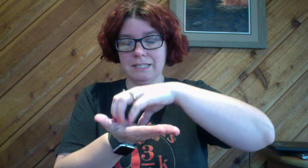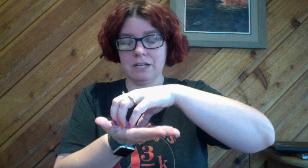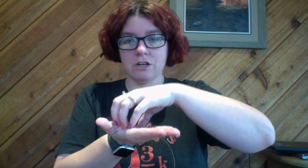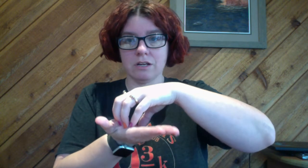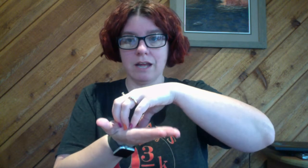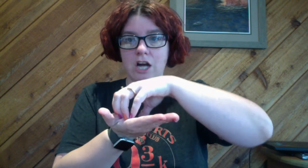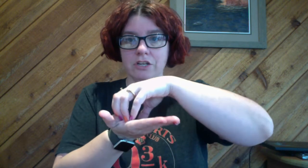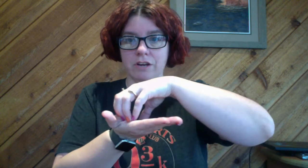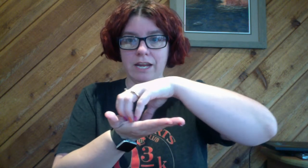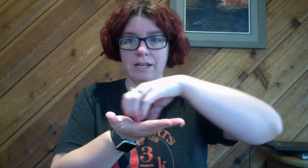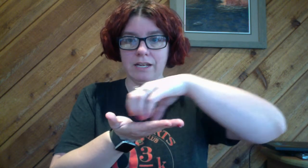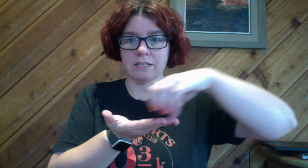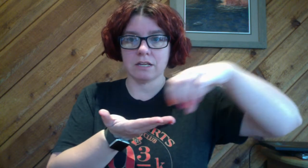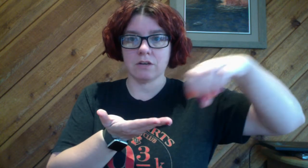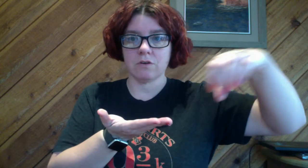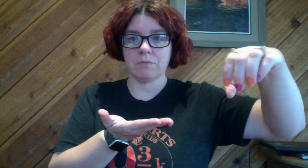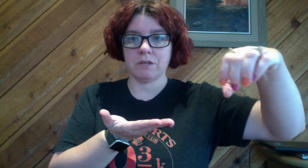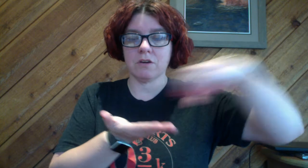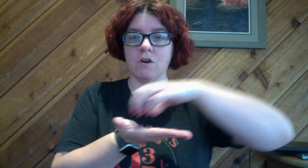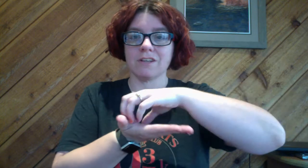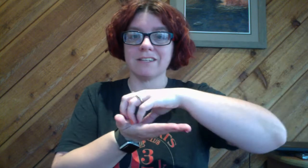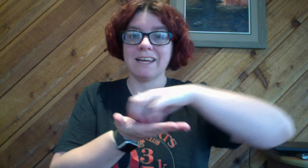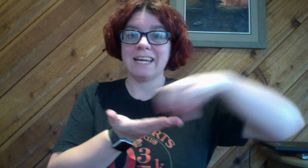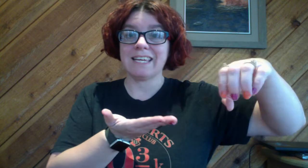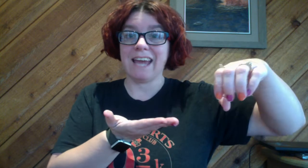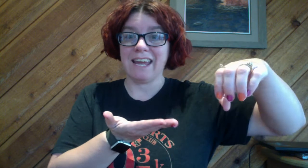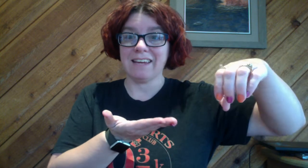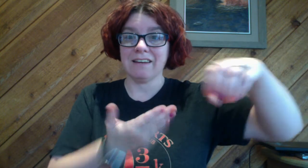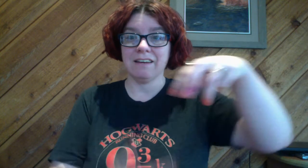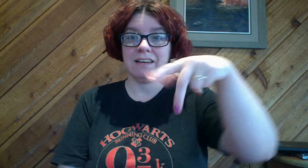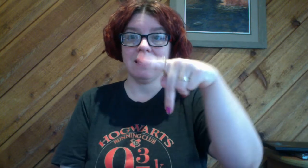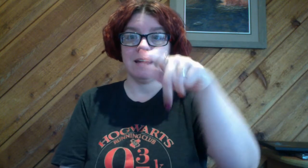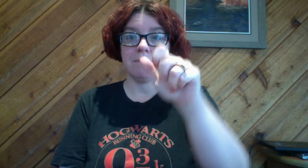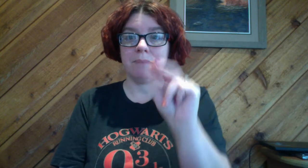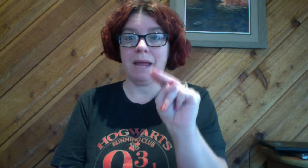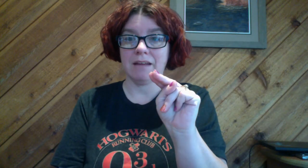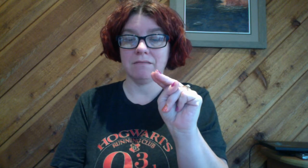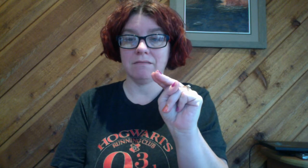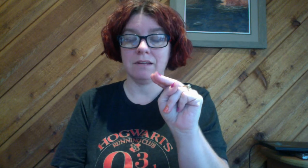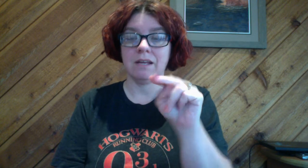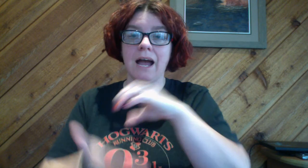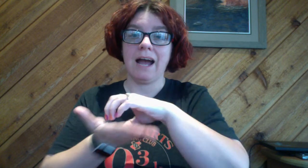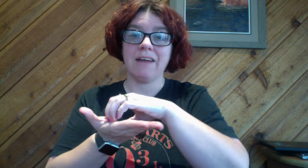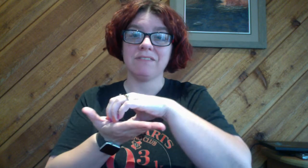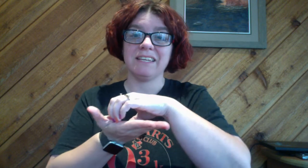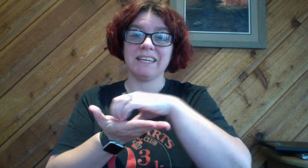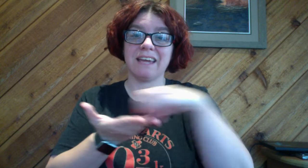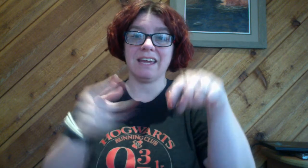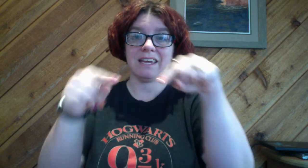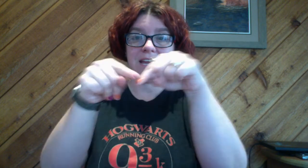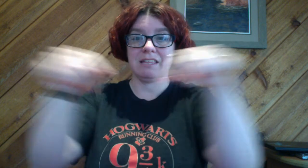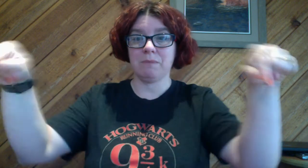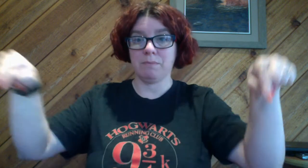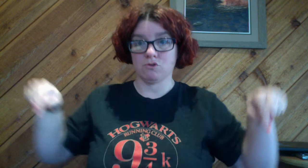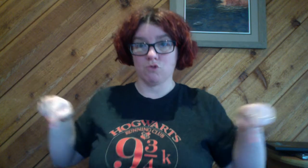and you're going to on your hand, and it's going to go completely across. Cake. Pan. I have seen cake and then people draw